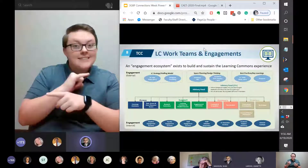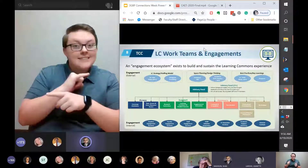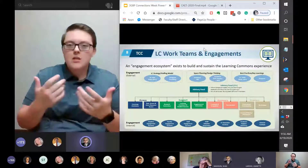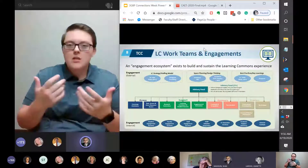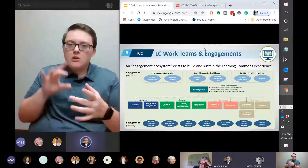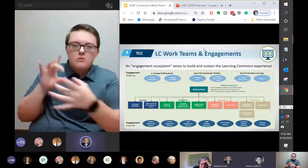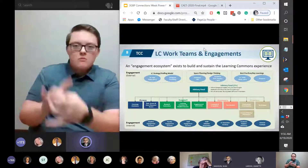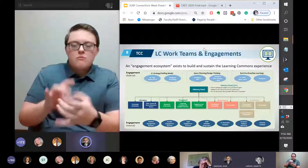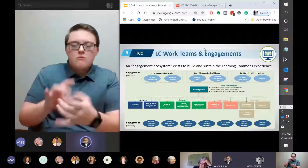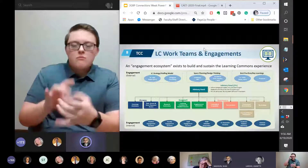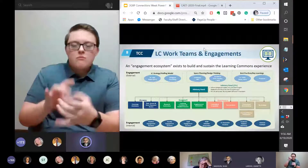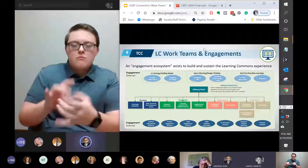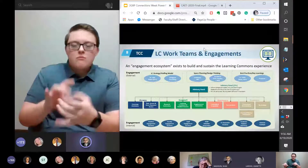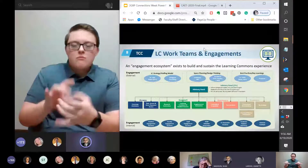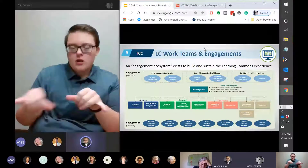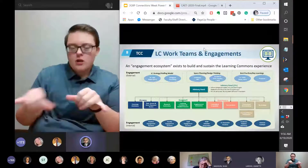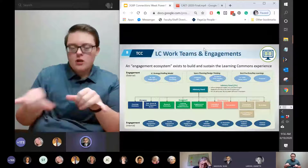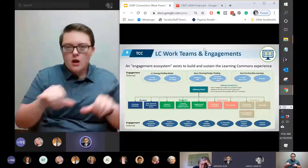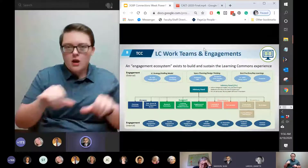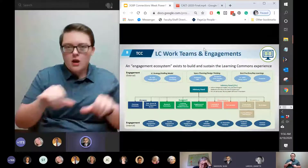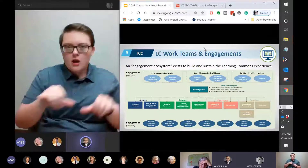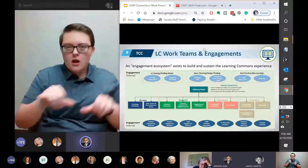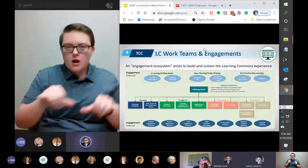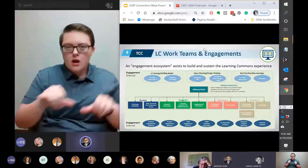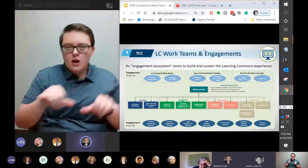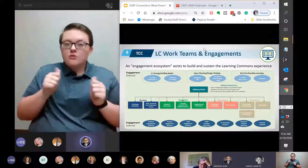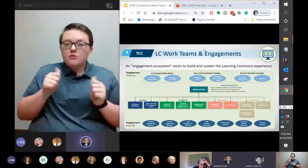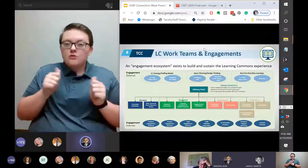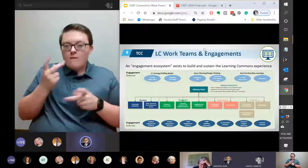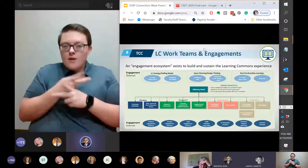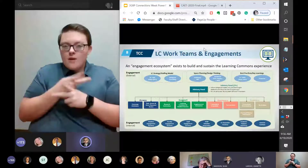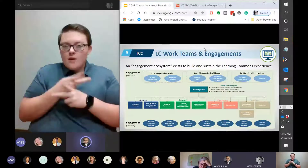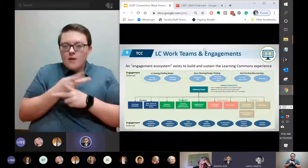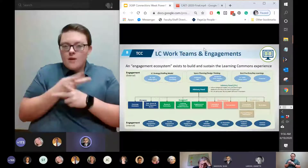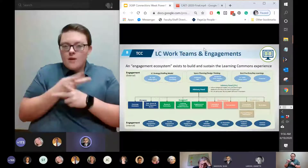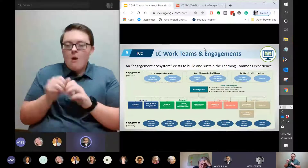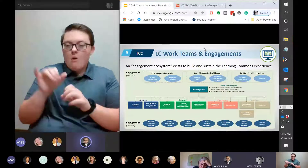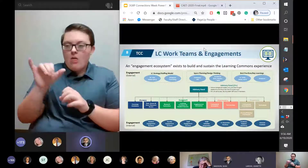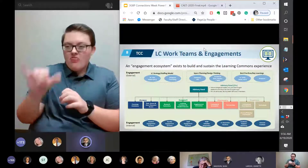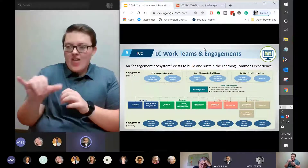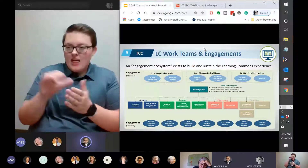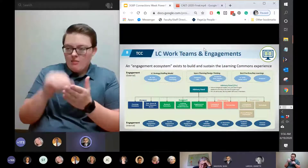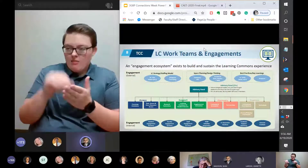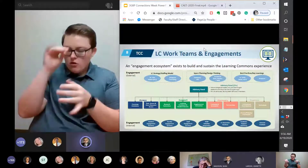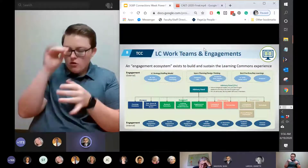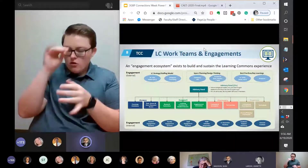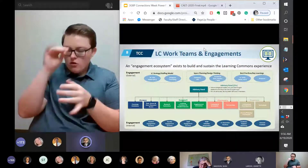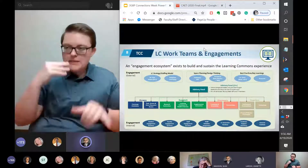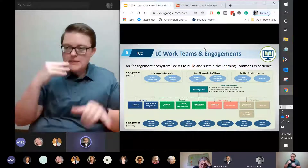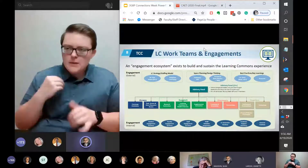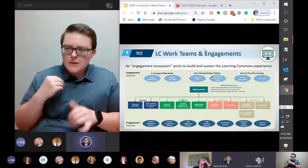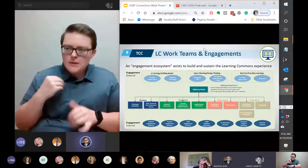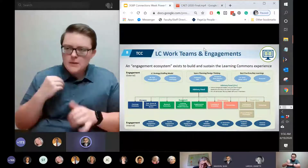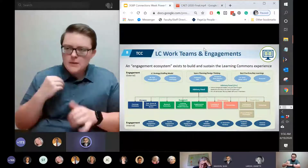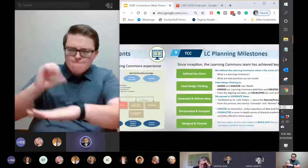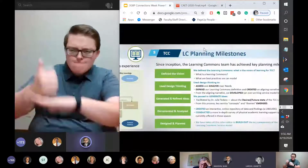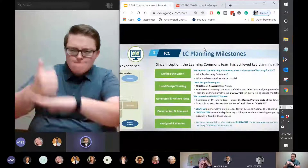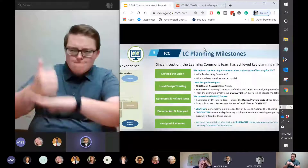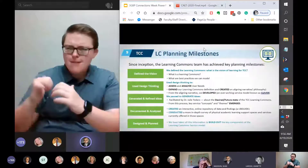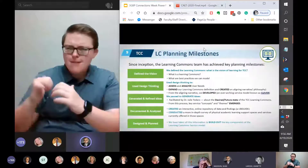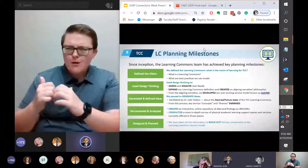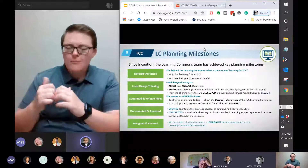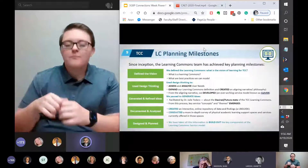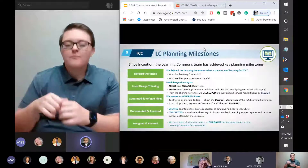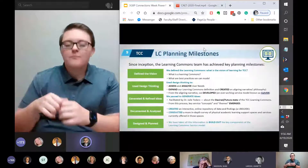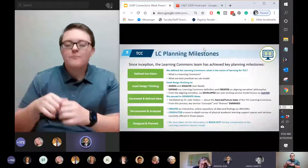helping us understand how to design the Learning Commons experience for students. You go to the next slide.